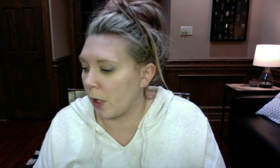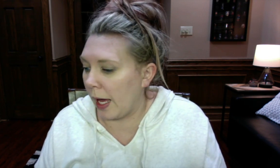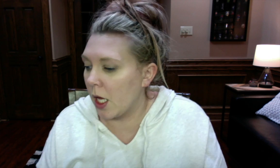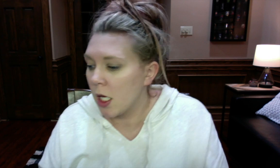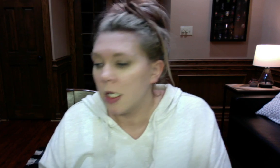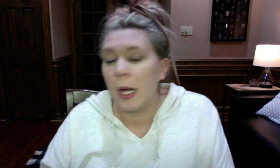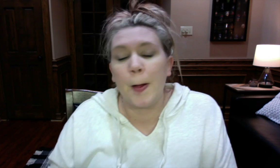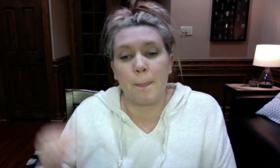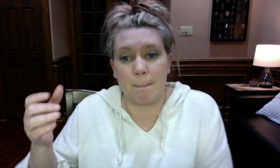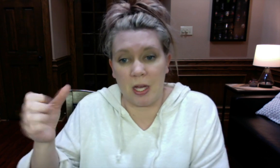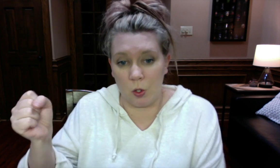Okay? Milk.